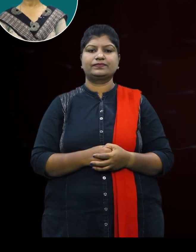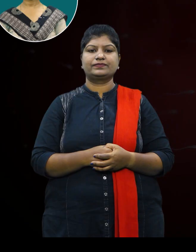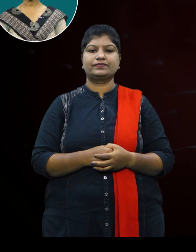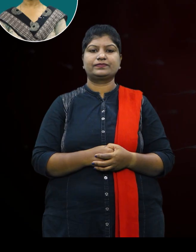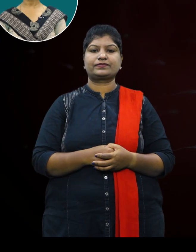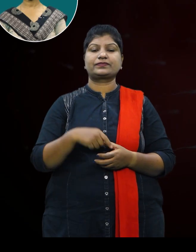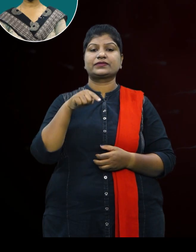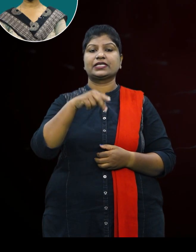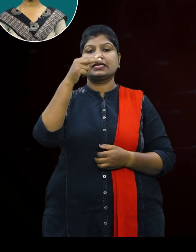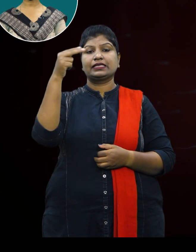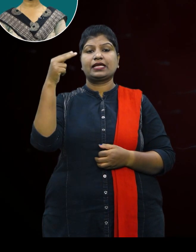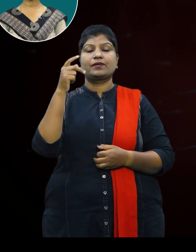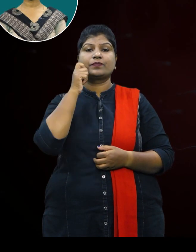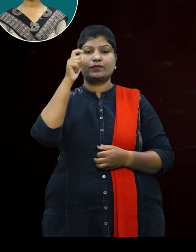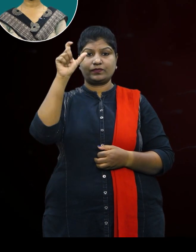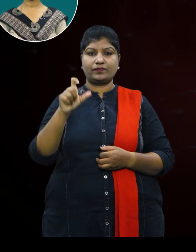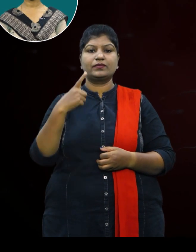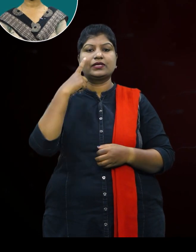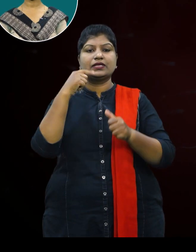by Ian Wilmot